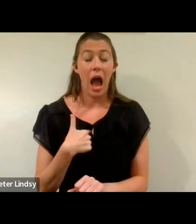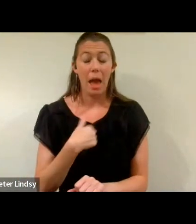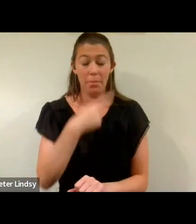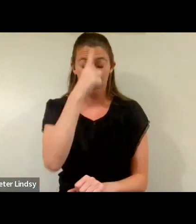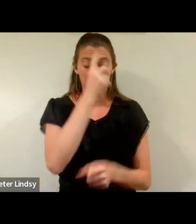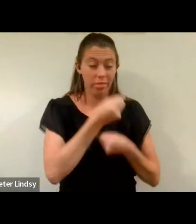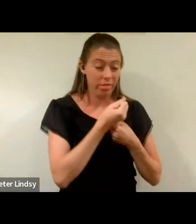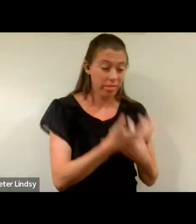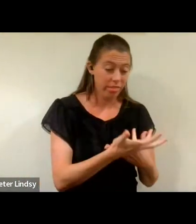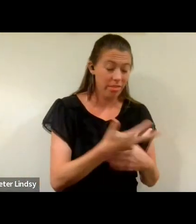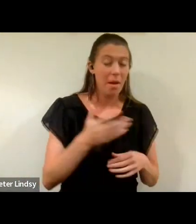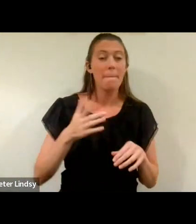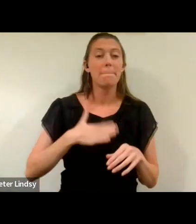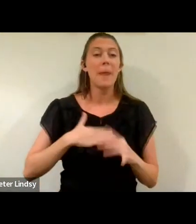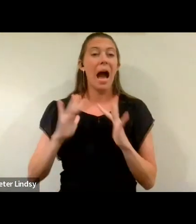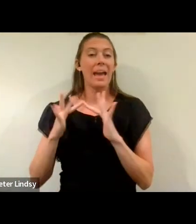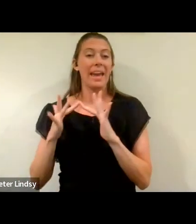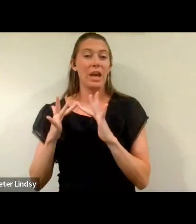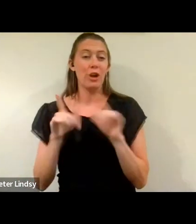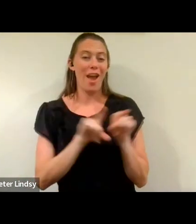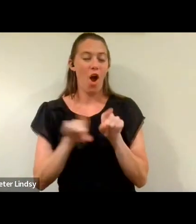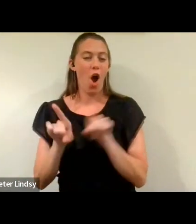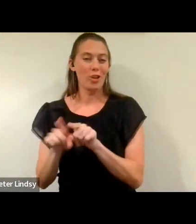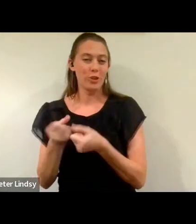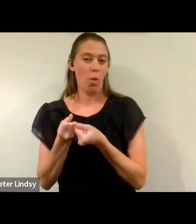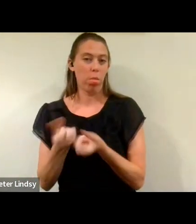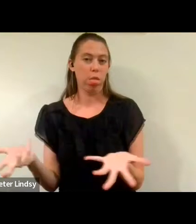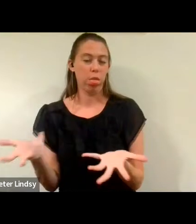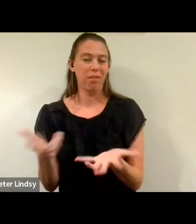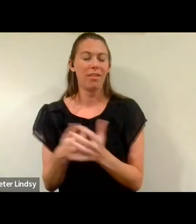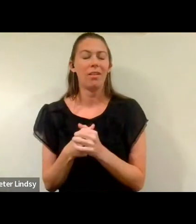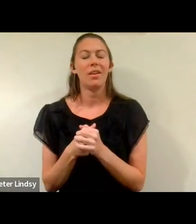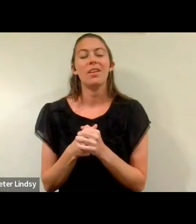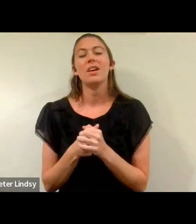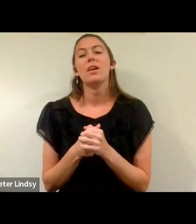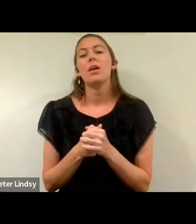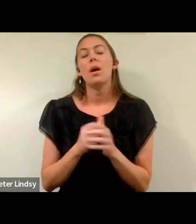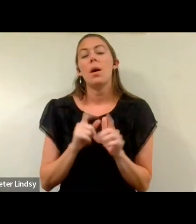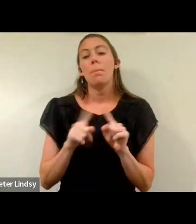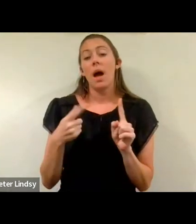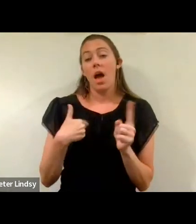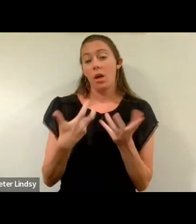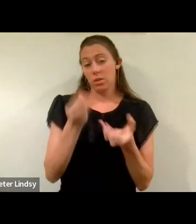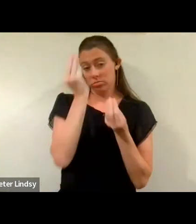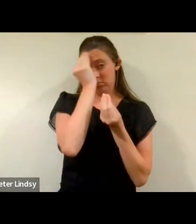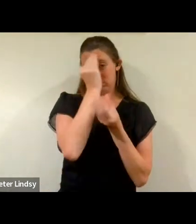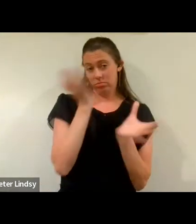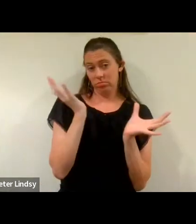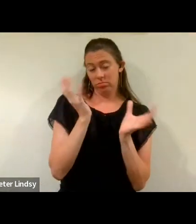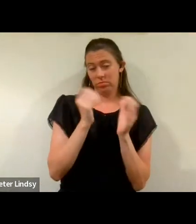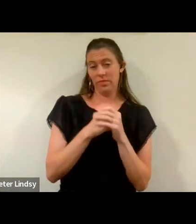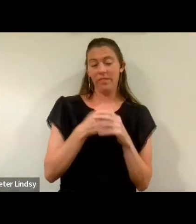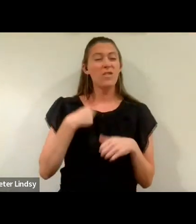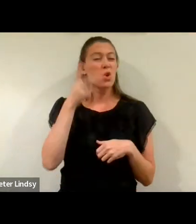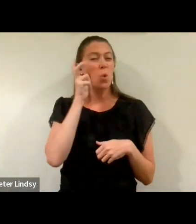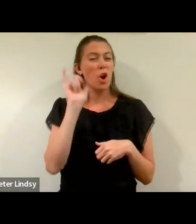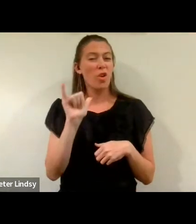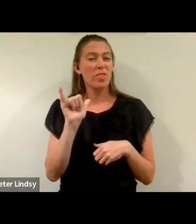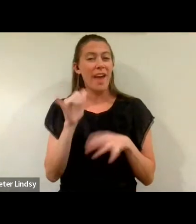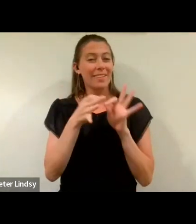yeah, I want to come from a place where you heard that term, we're always behind the 8 ball.